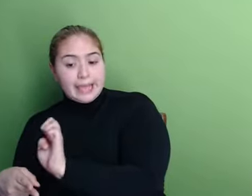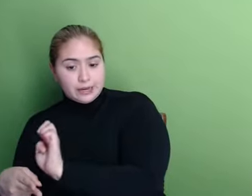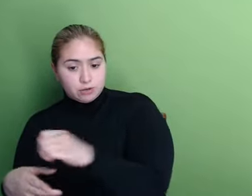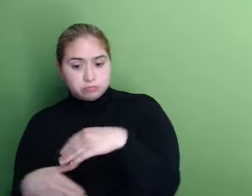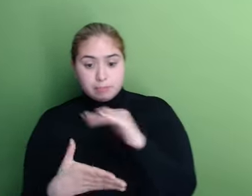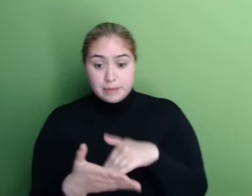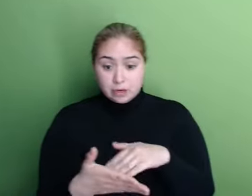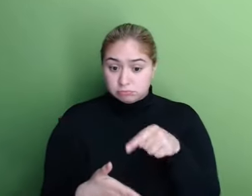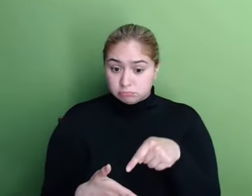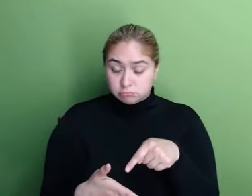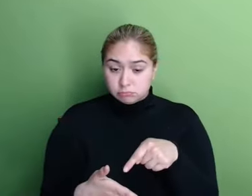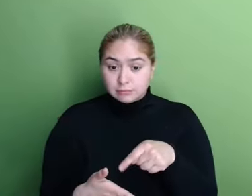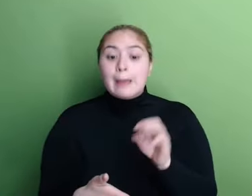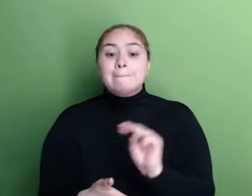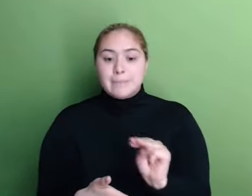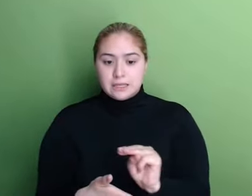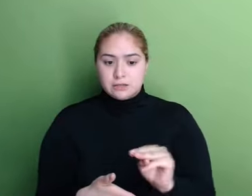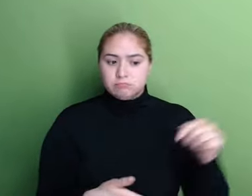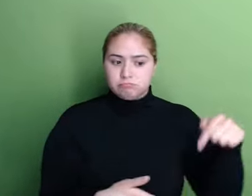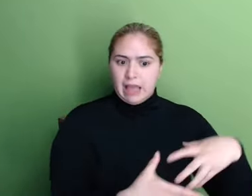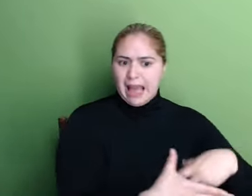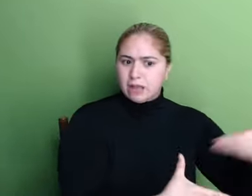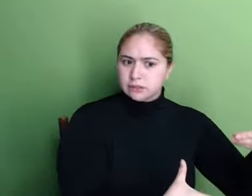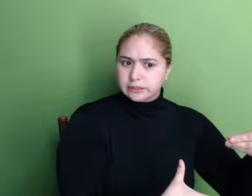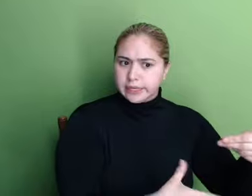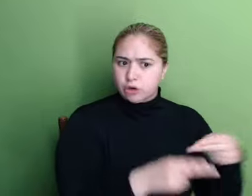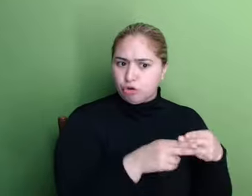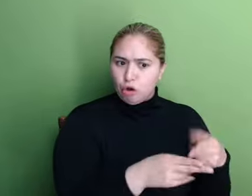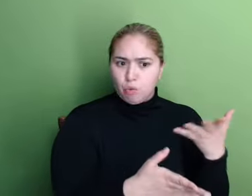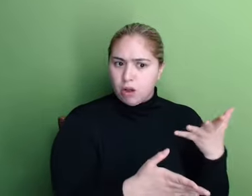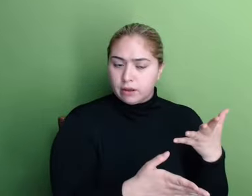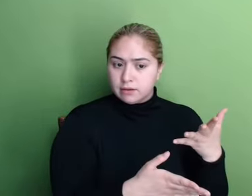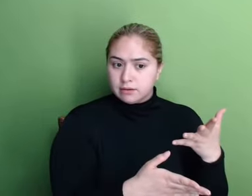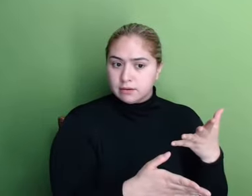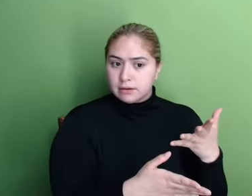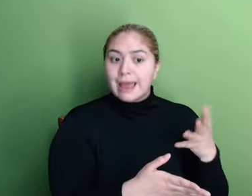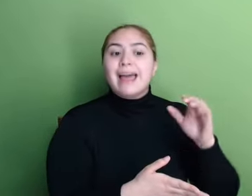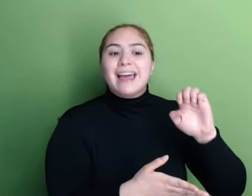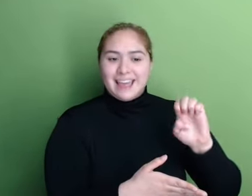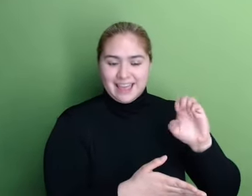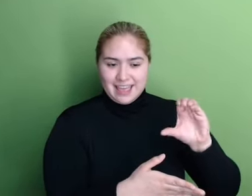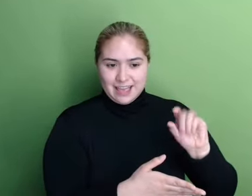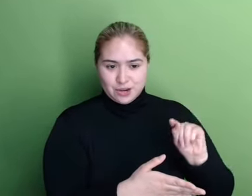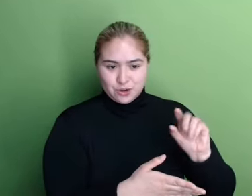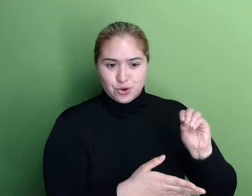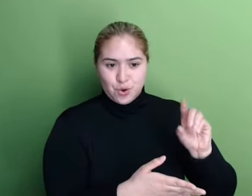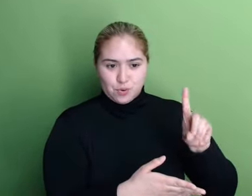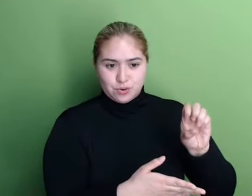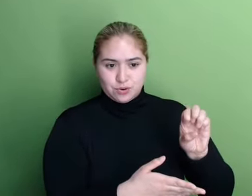middle was meso. What do we call the outside layer? The ectoderm. Can you help me with this,